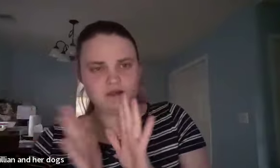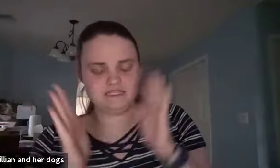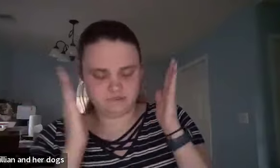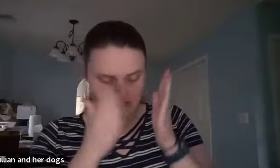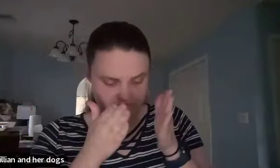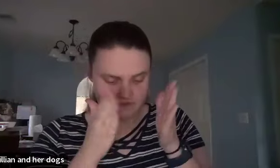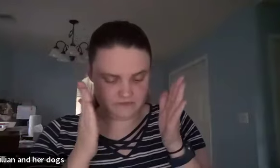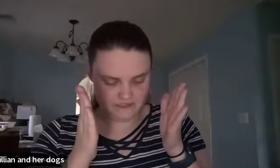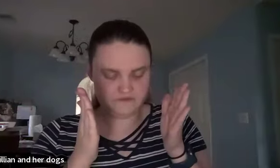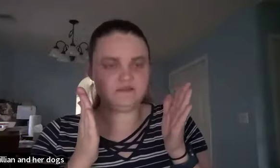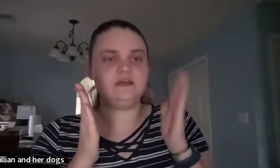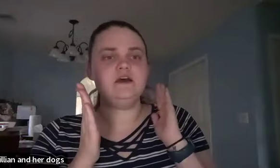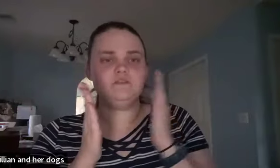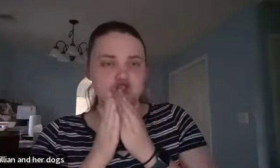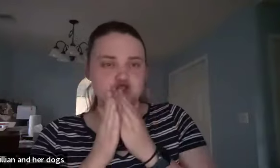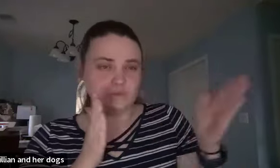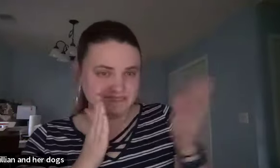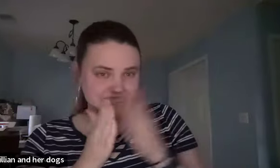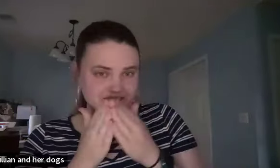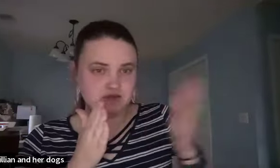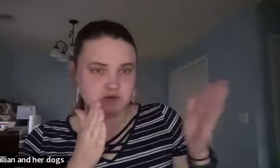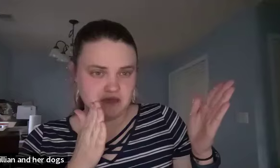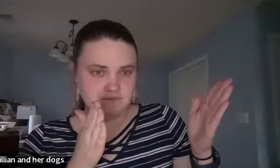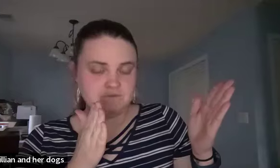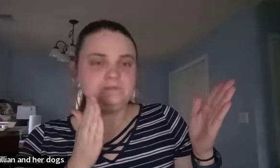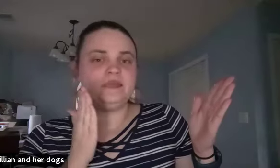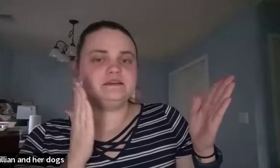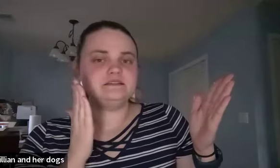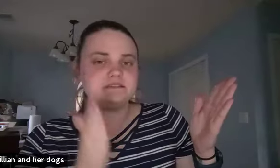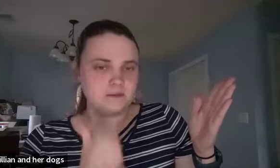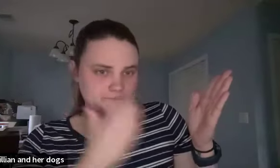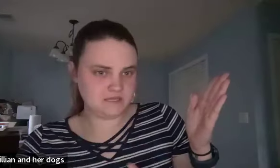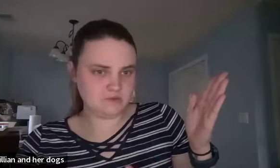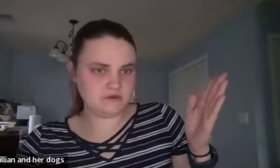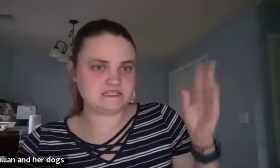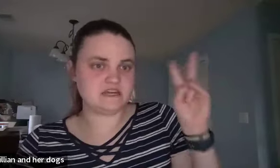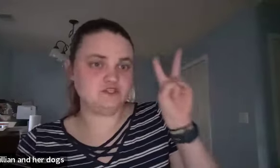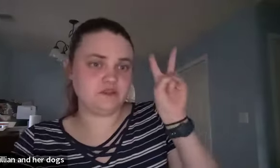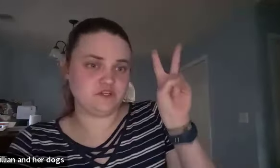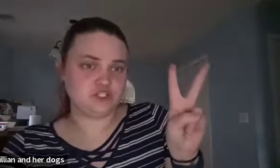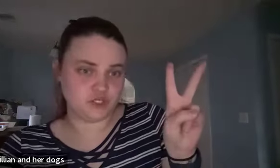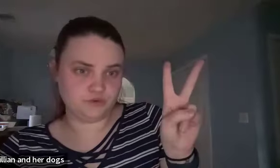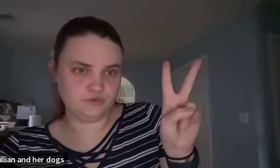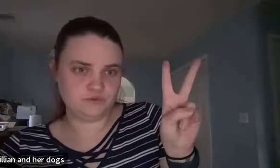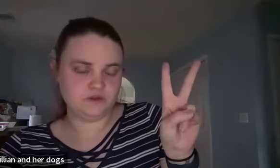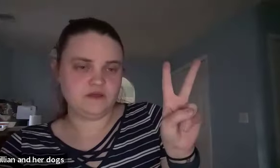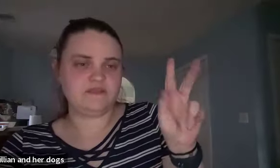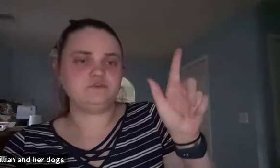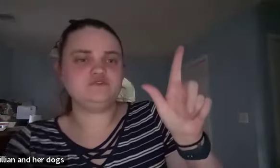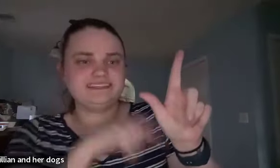about is specifically the 20s, okay? Some people, instead of doing the 2, they will do